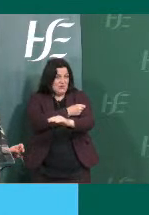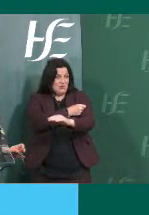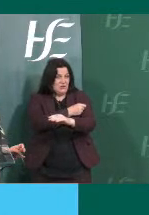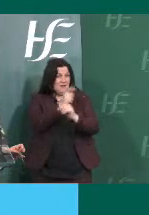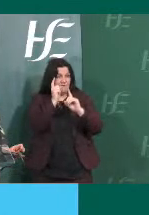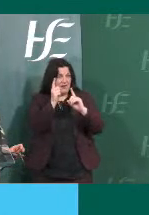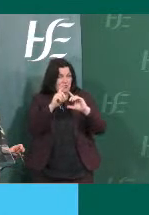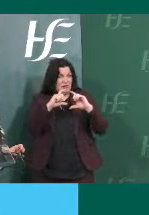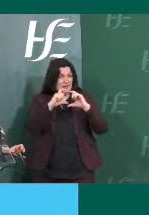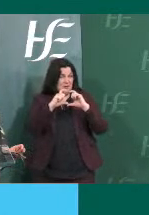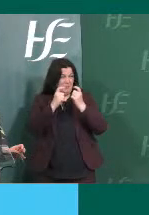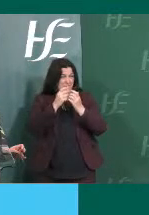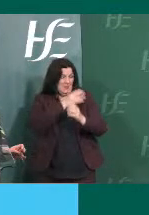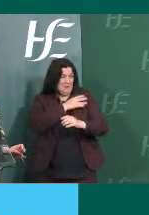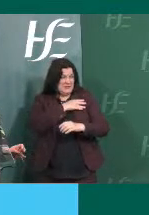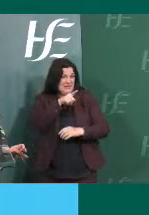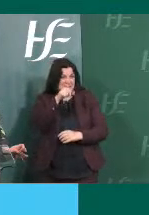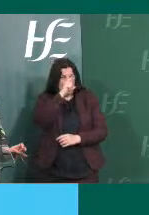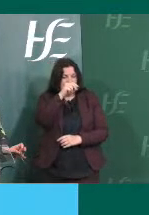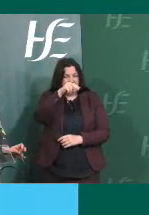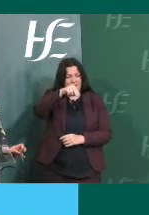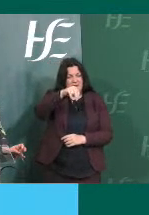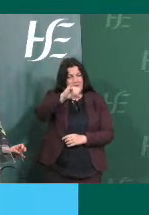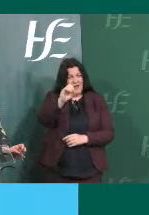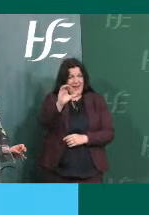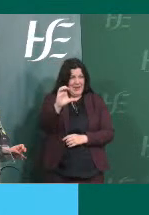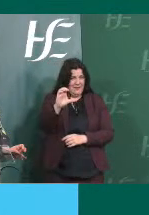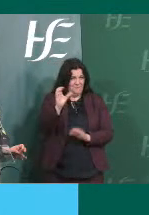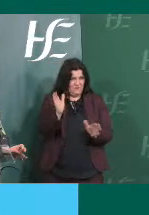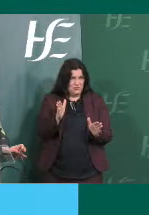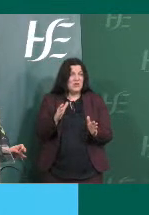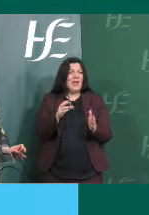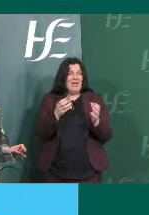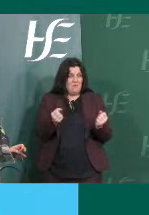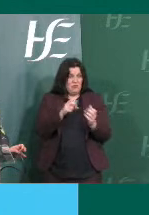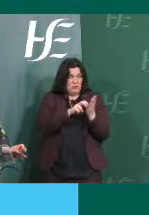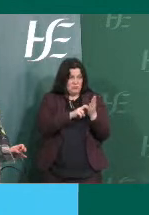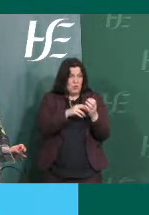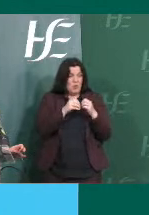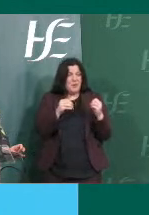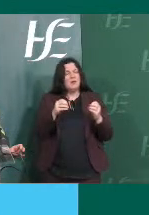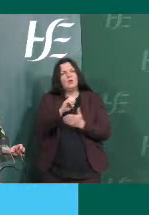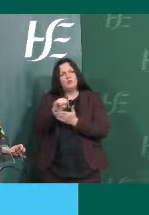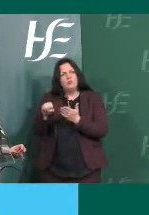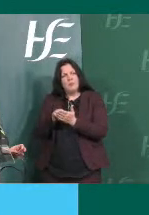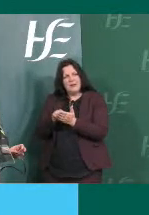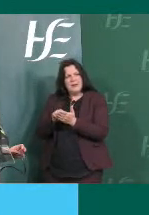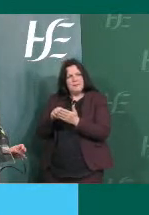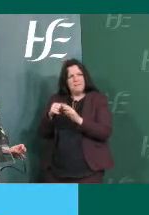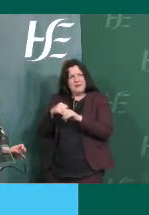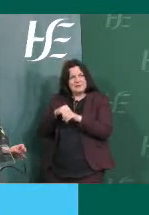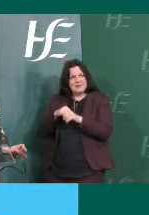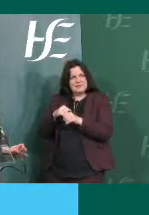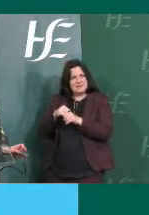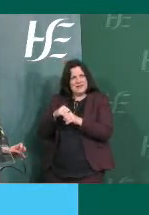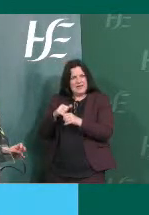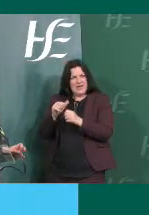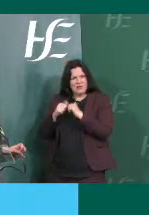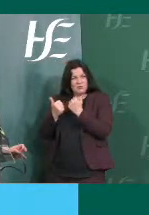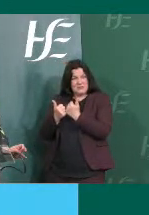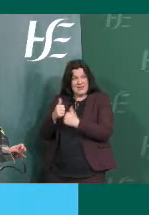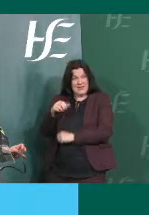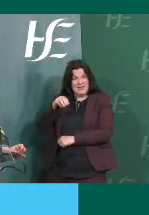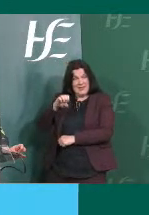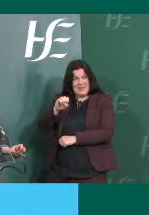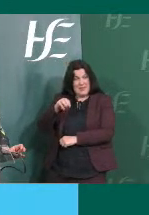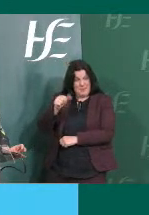The registration portal opened now for the 12 to 15-year-olds. So our European Medicines Agency licensed the Pfizer vaccine, the Maternity vaccine,